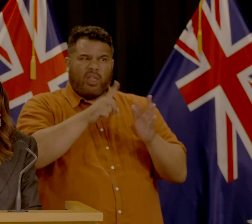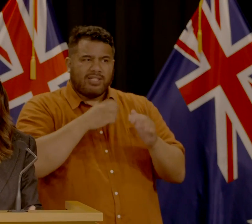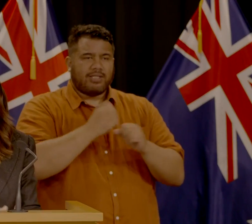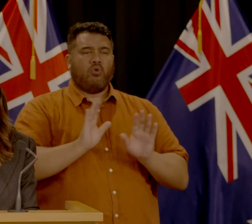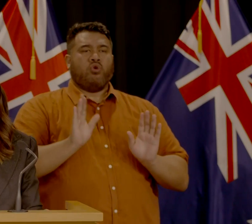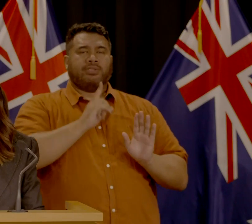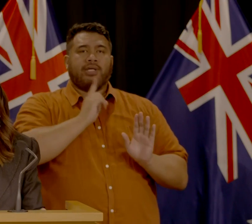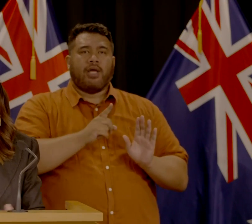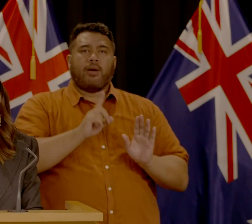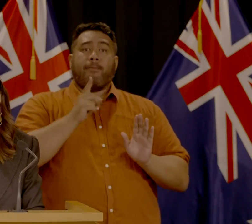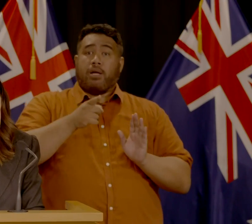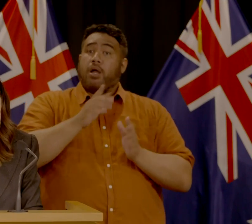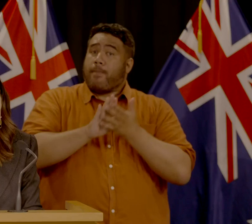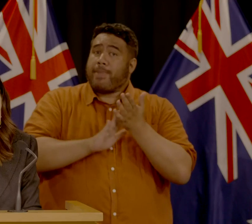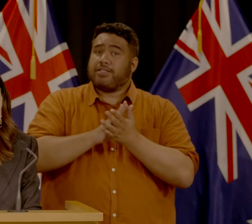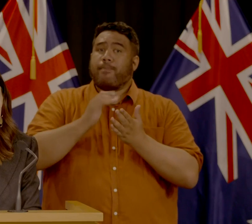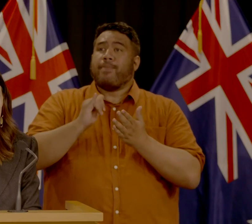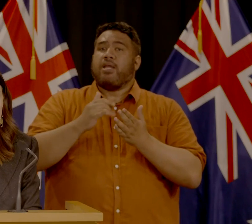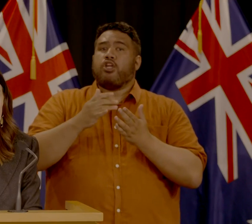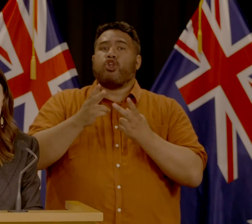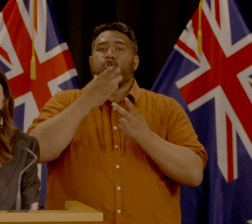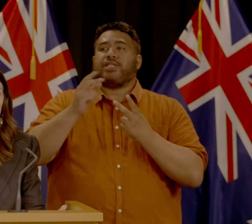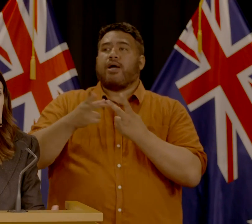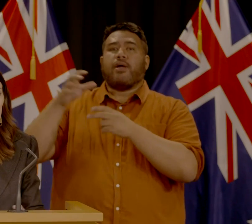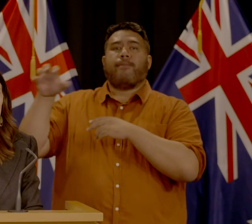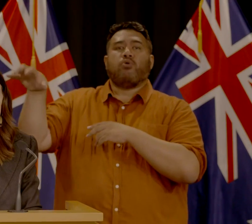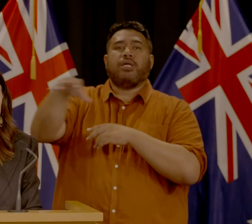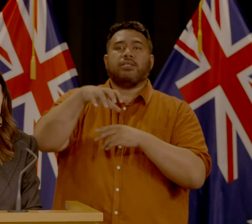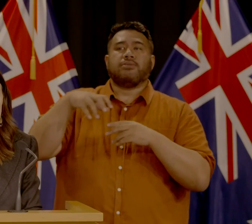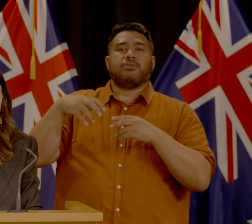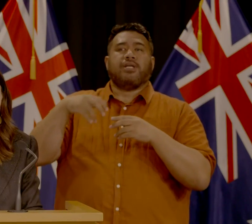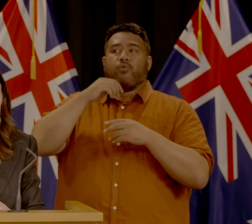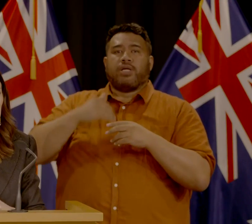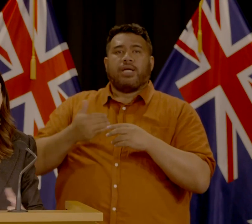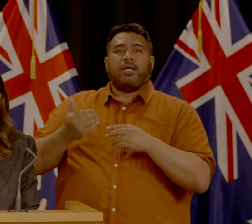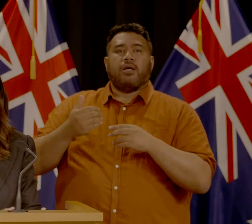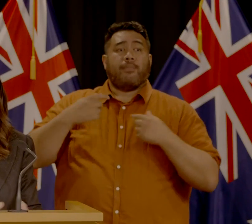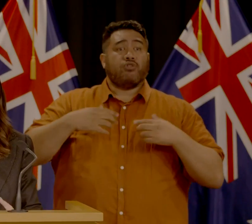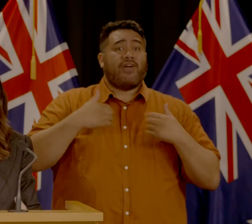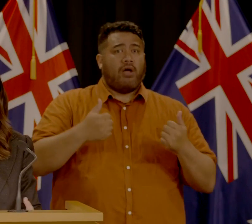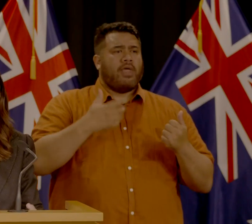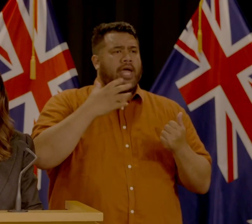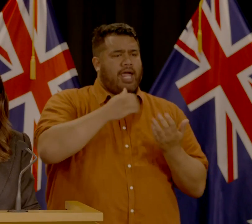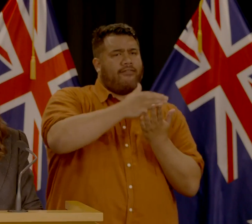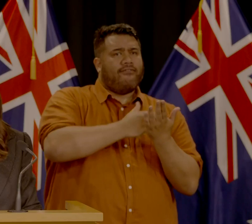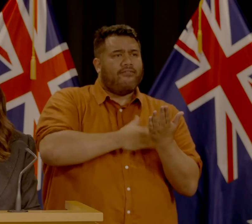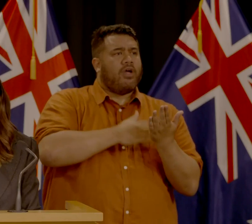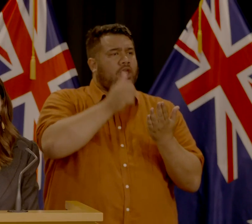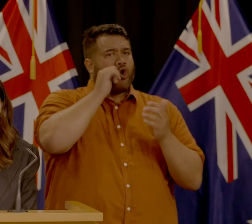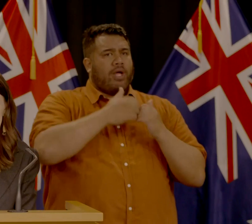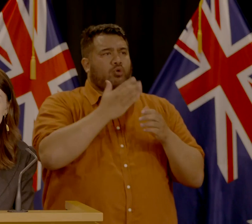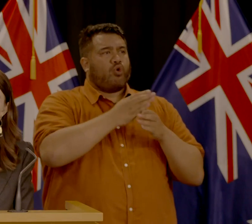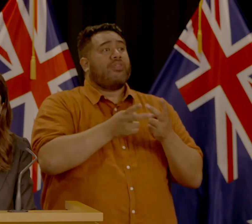example, but that does mean using alternate facilities as required. That's operational work, of course, that the Ministry of Health does in conjunction with other